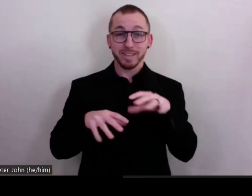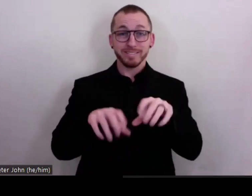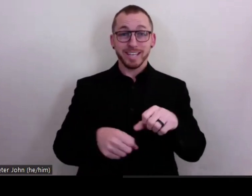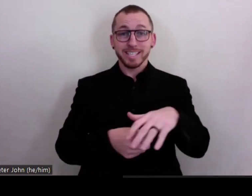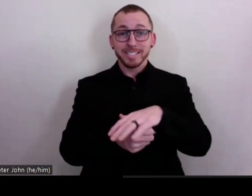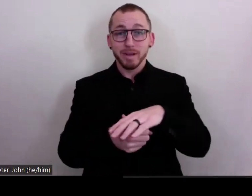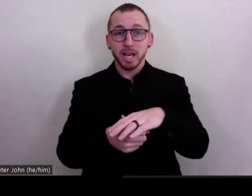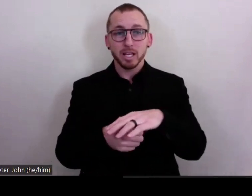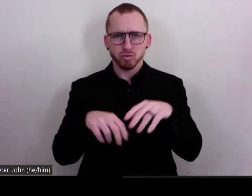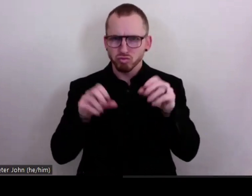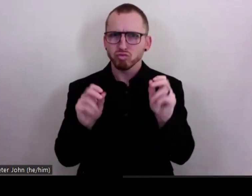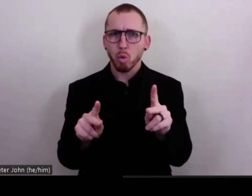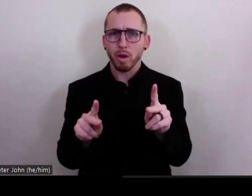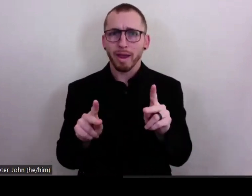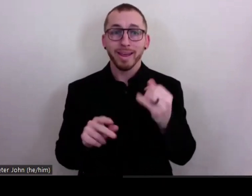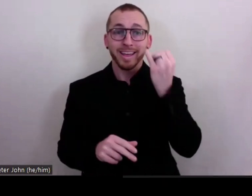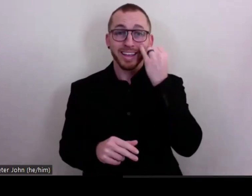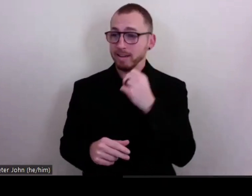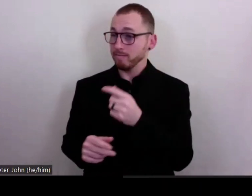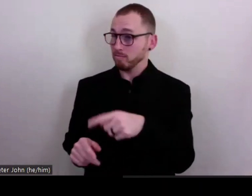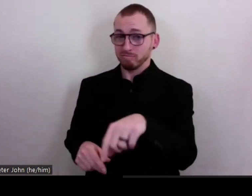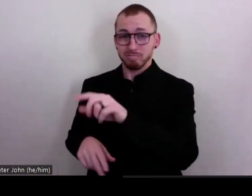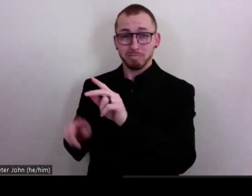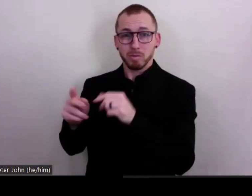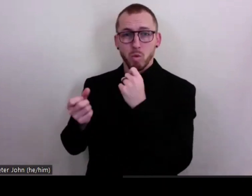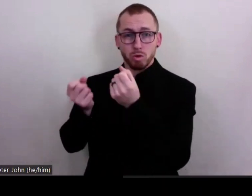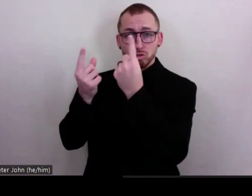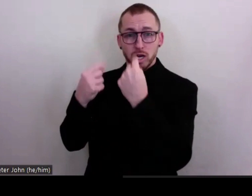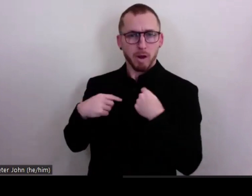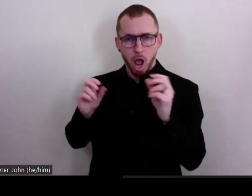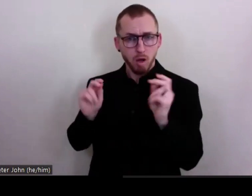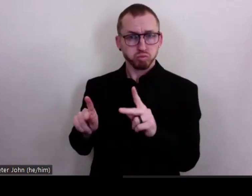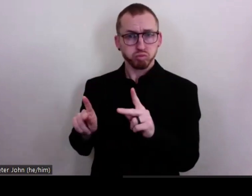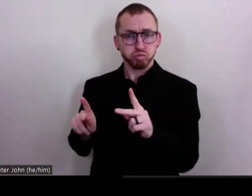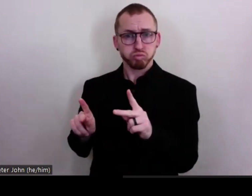get it. I'm okay with those things. And